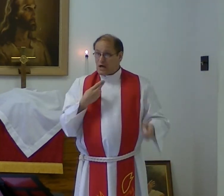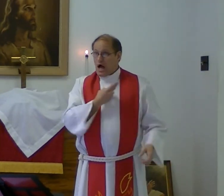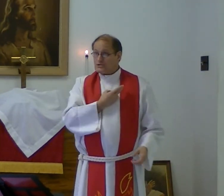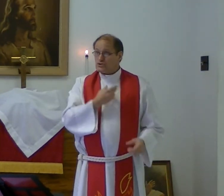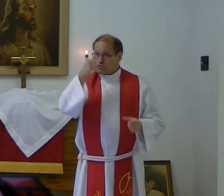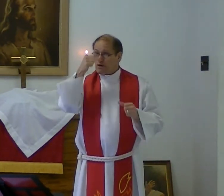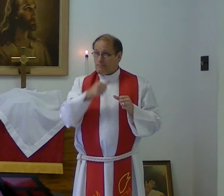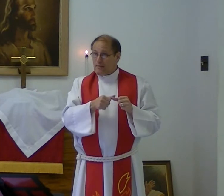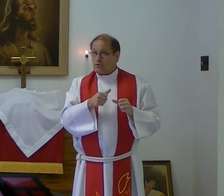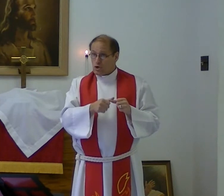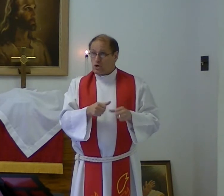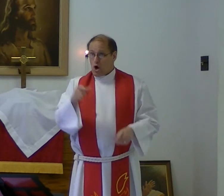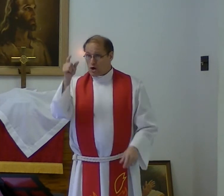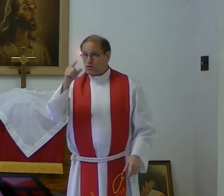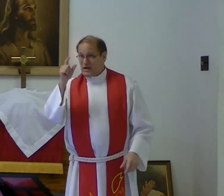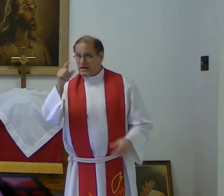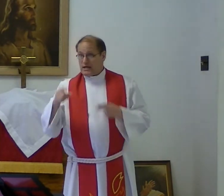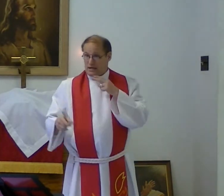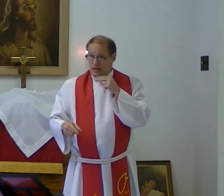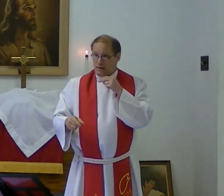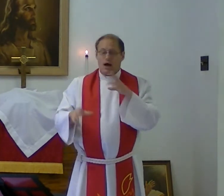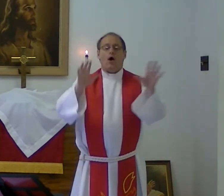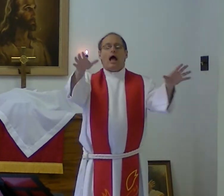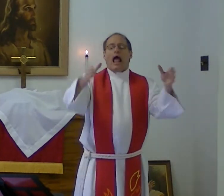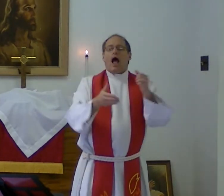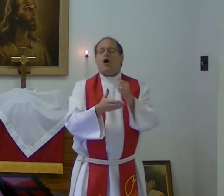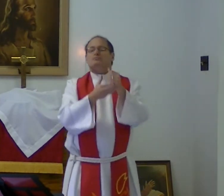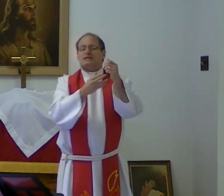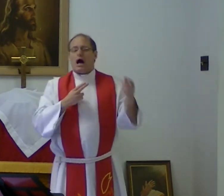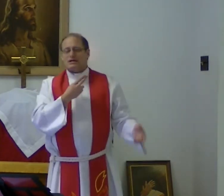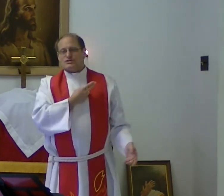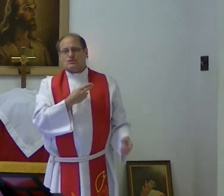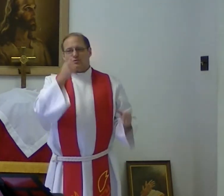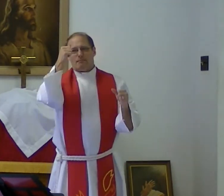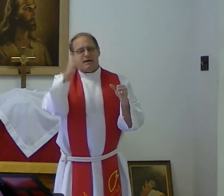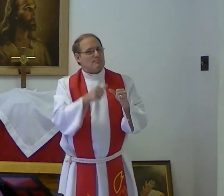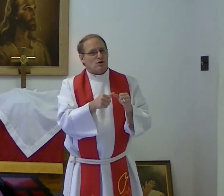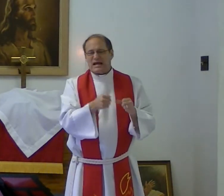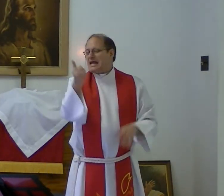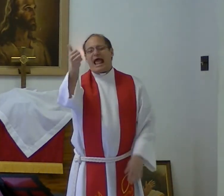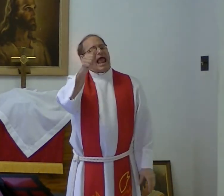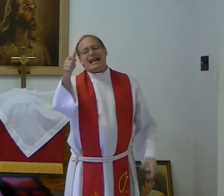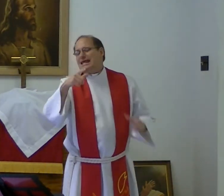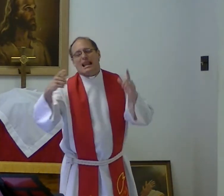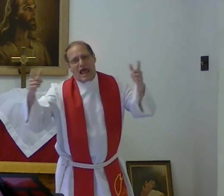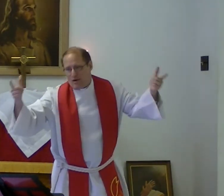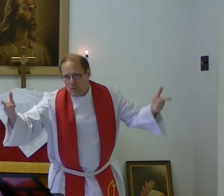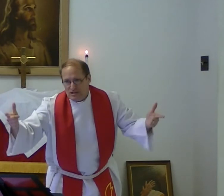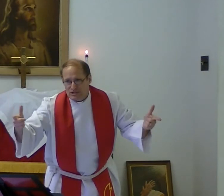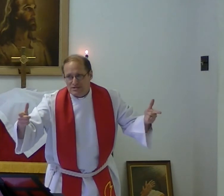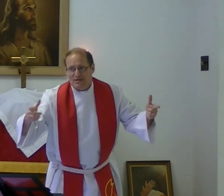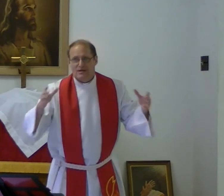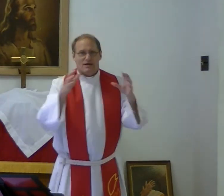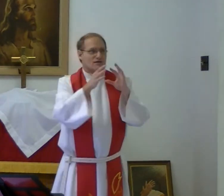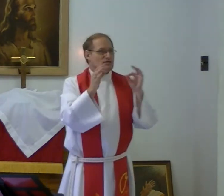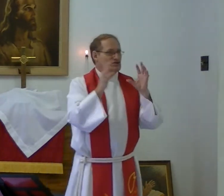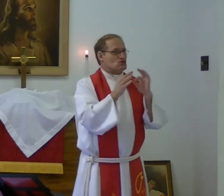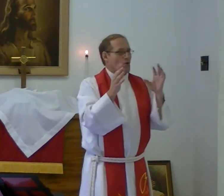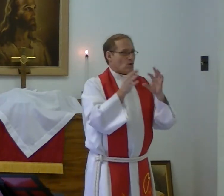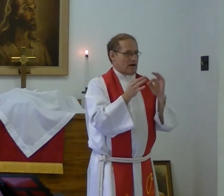us to remember our Greek and... Helps us to remember in any language the story